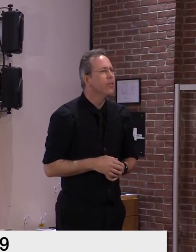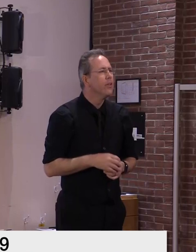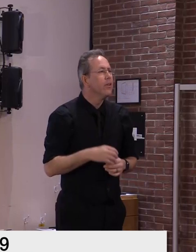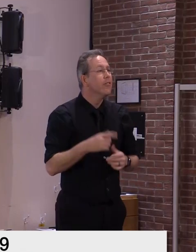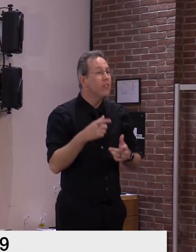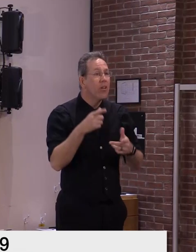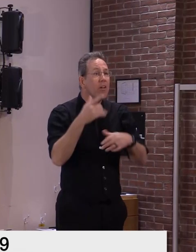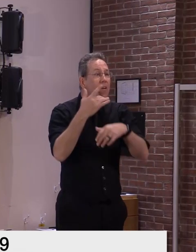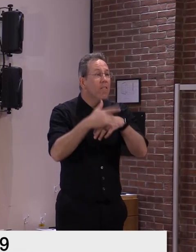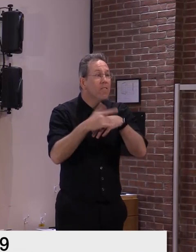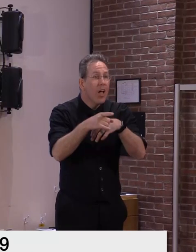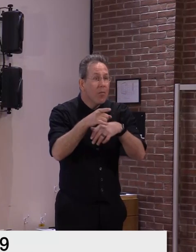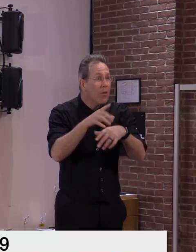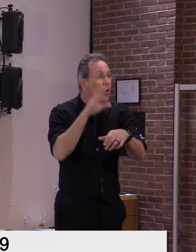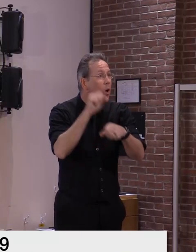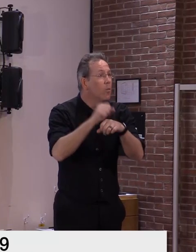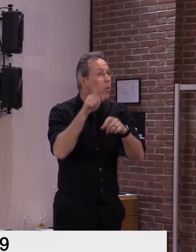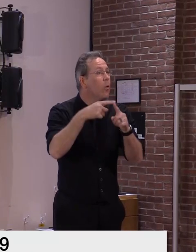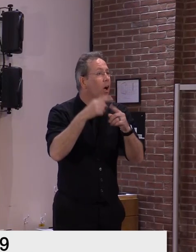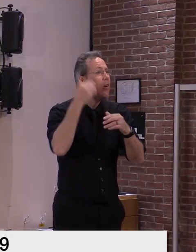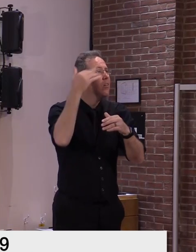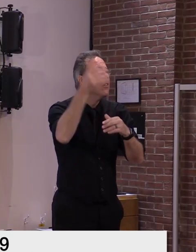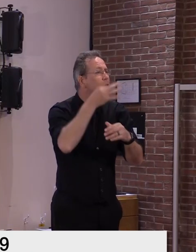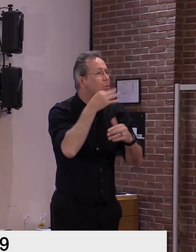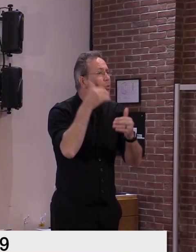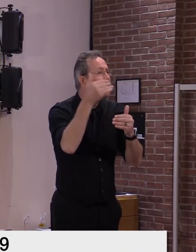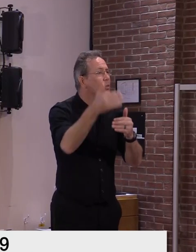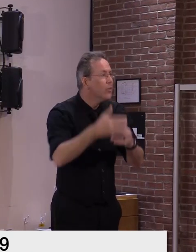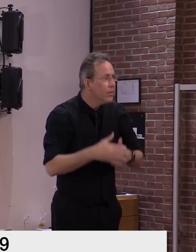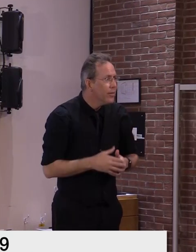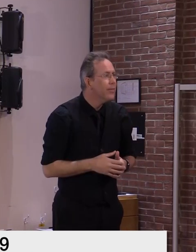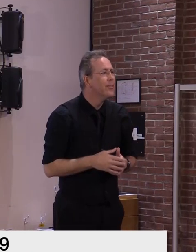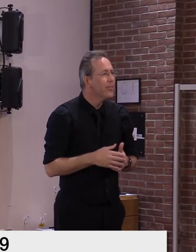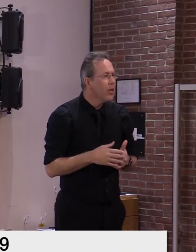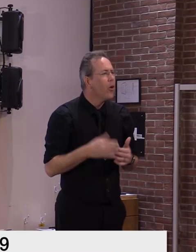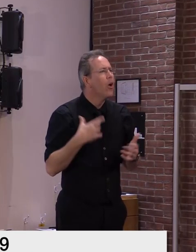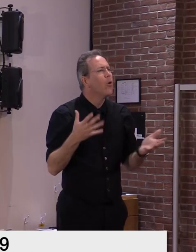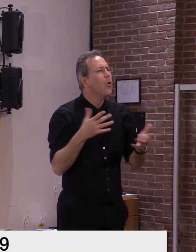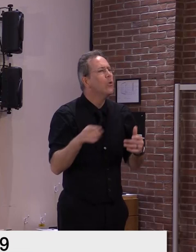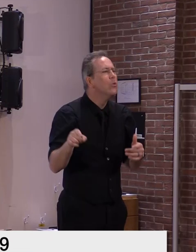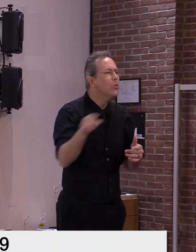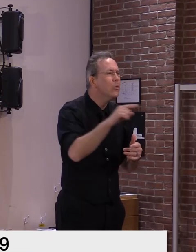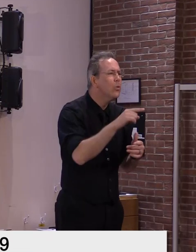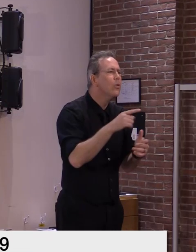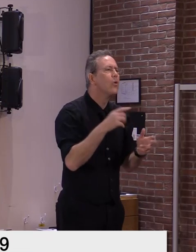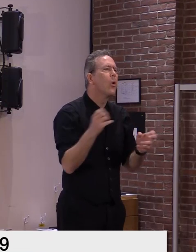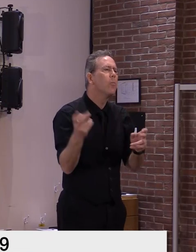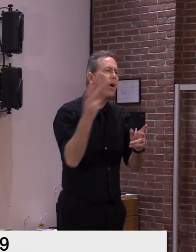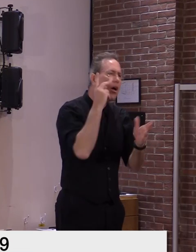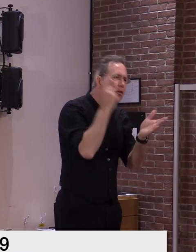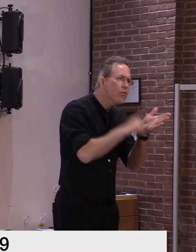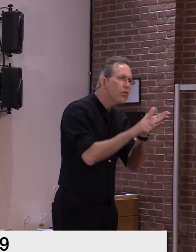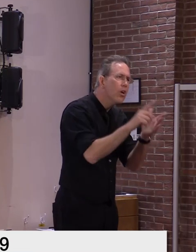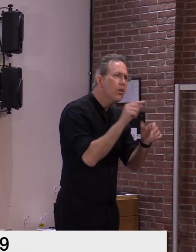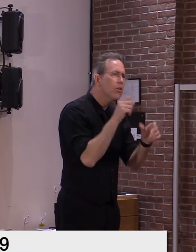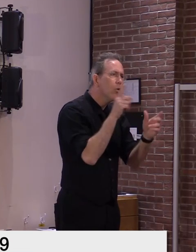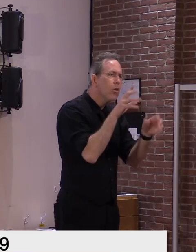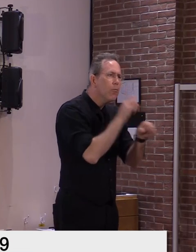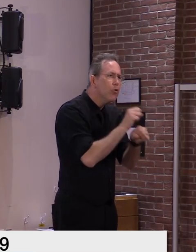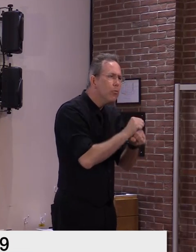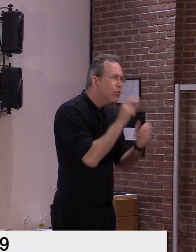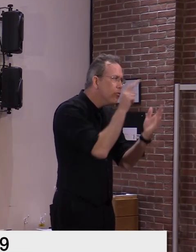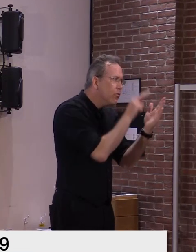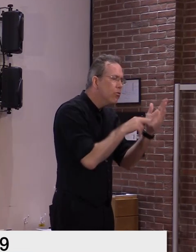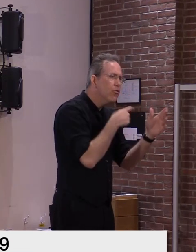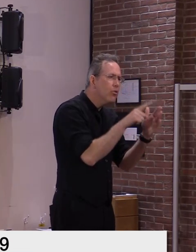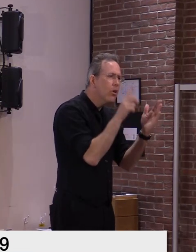slots earlier. So I would encourage them to come back and look at that on an occasional basis to see if the